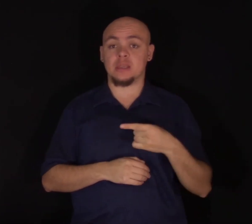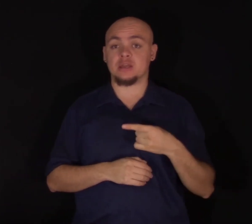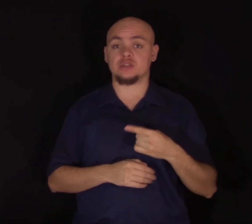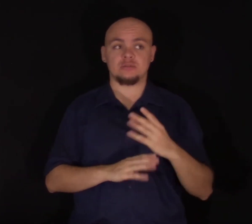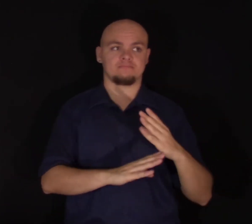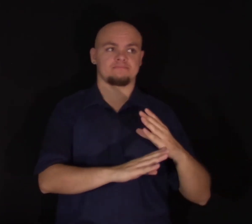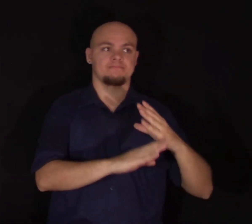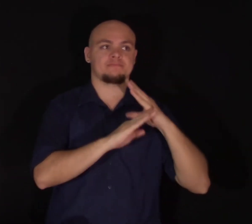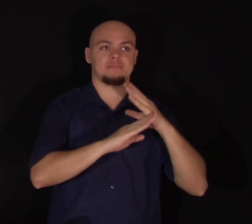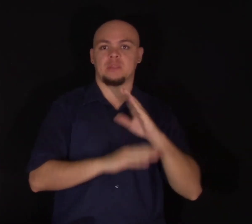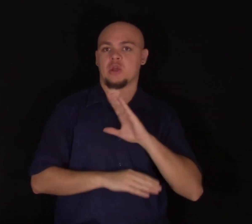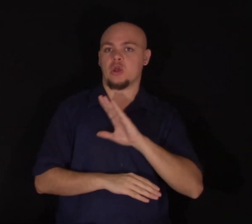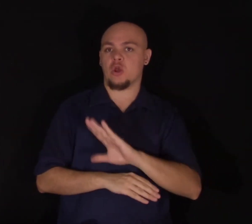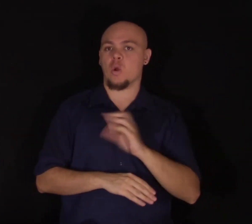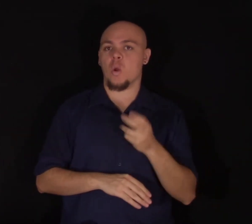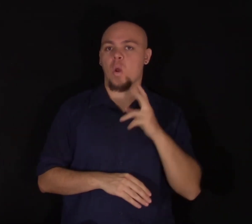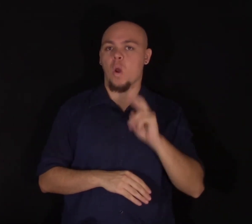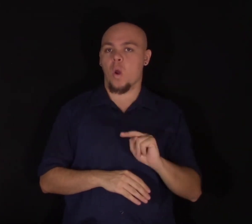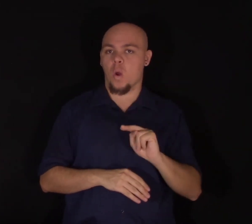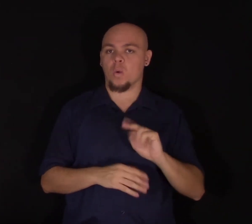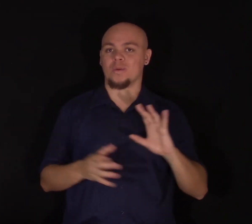fending off her own attachment.